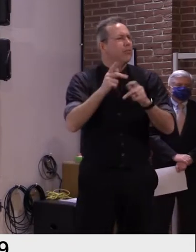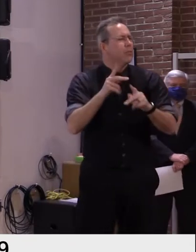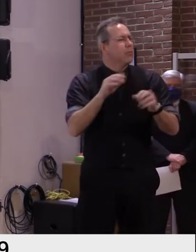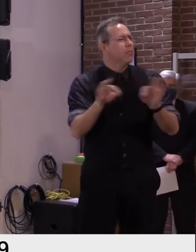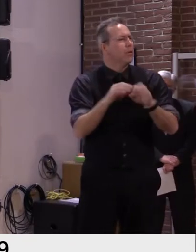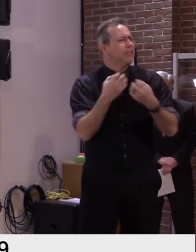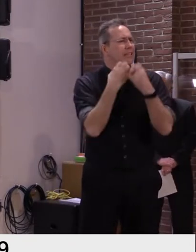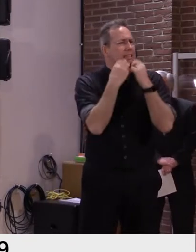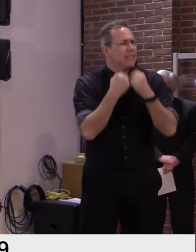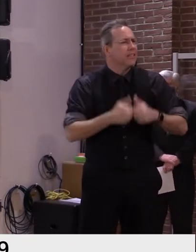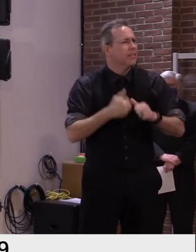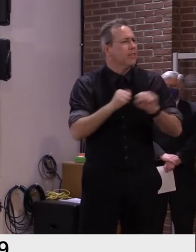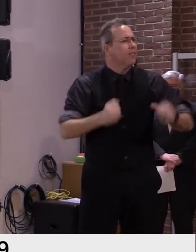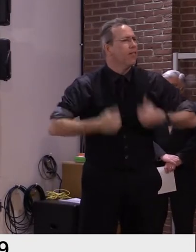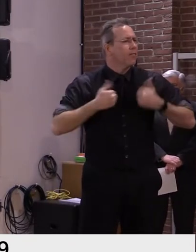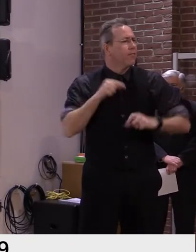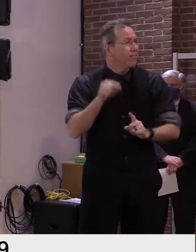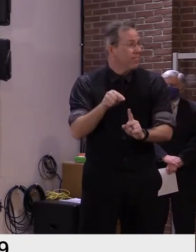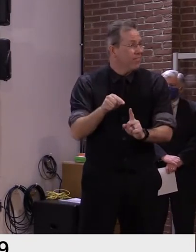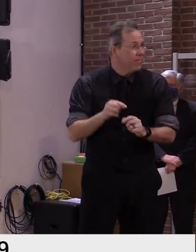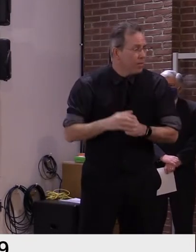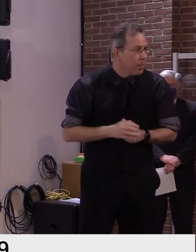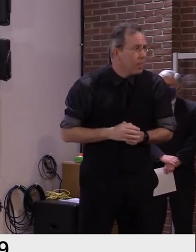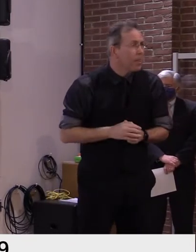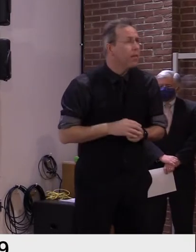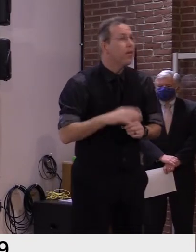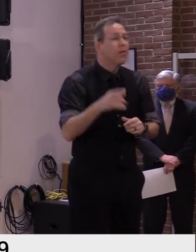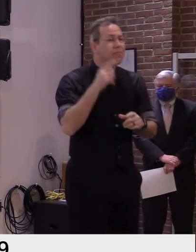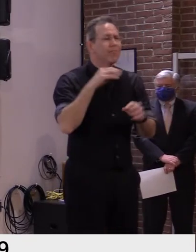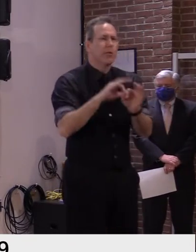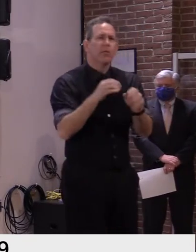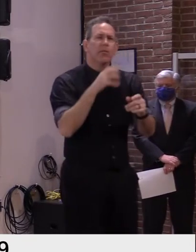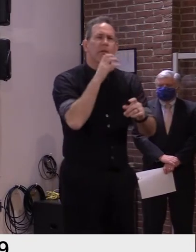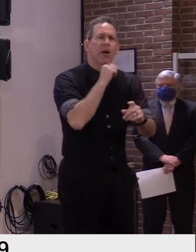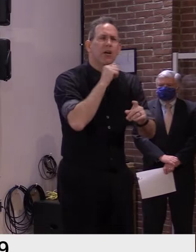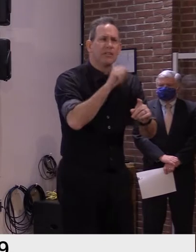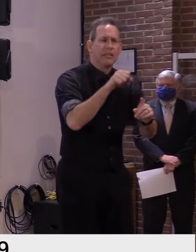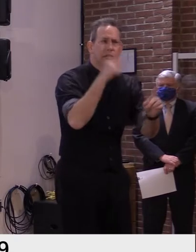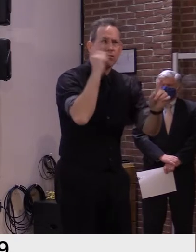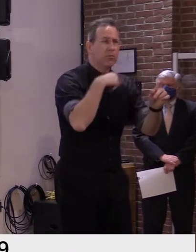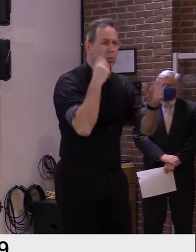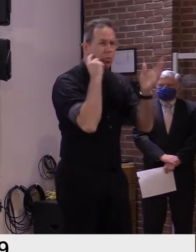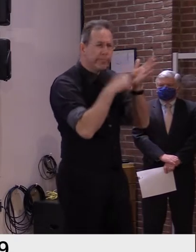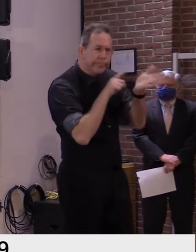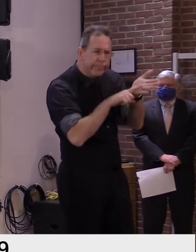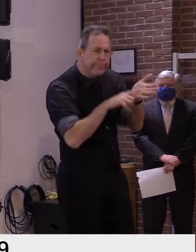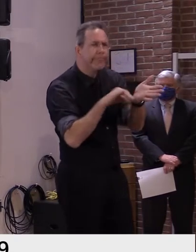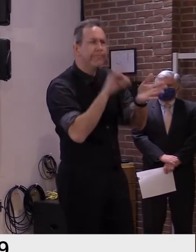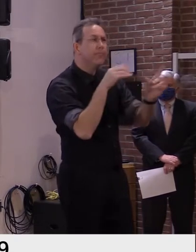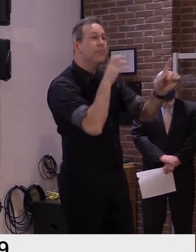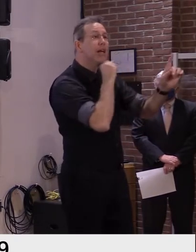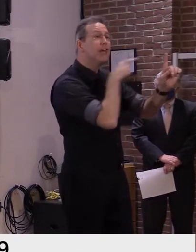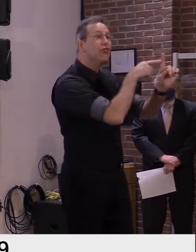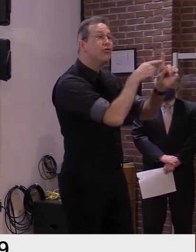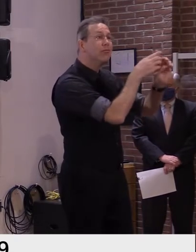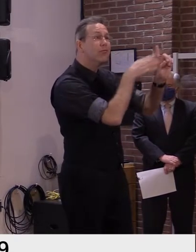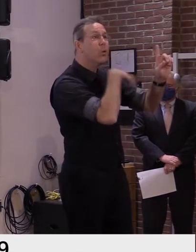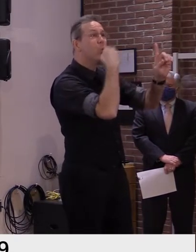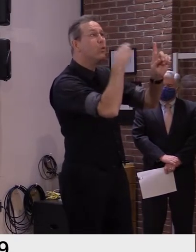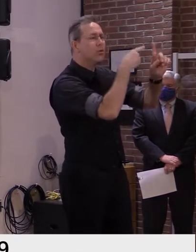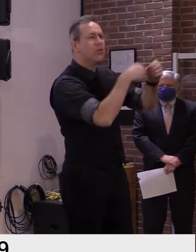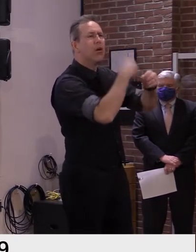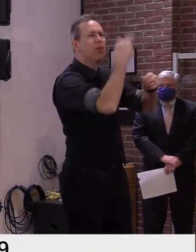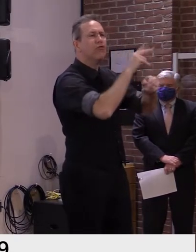risk factor, and we're already seeing the positive impacts of our strategy amongst our elderly population.